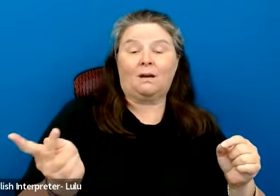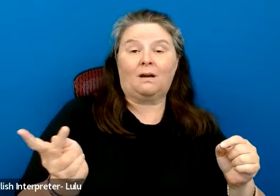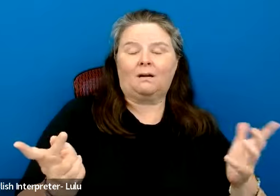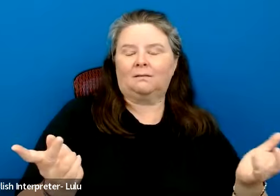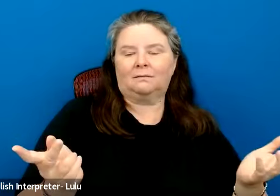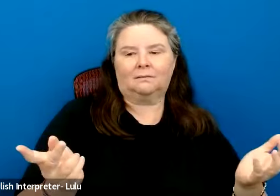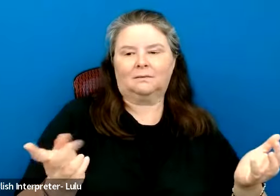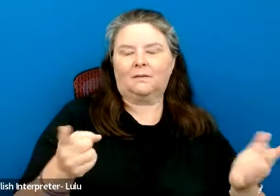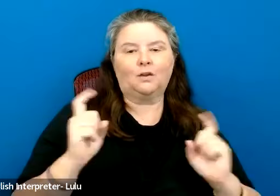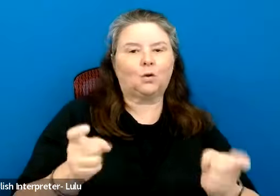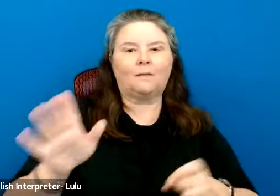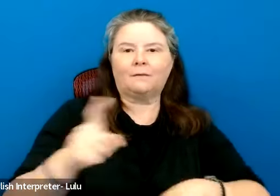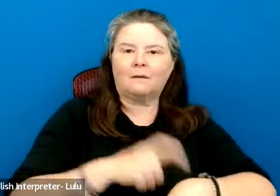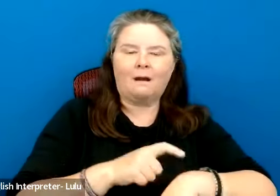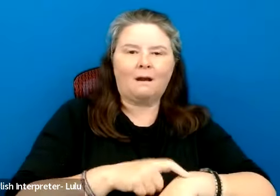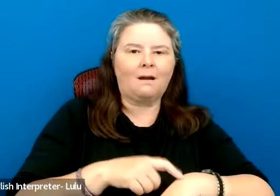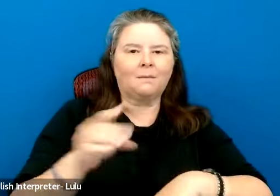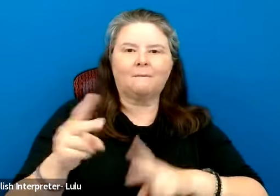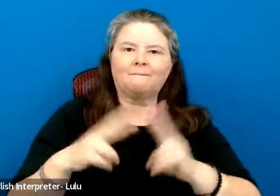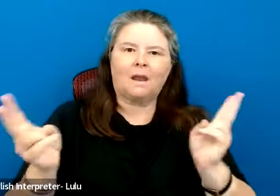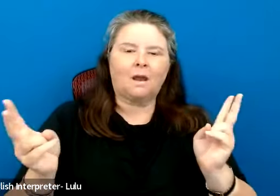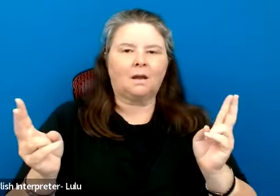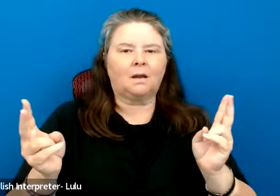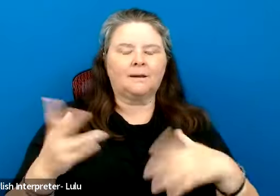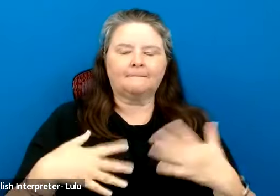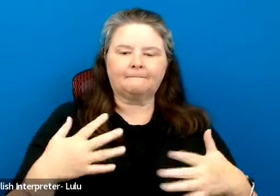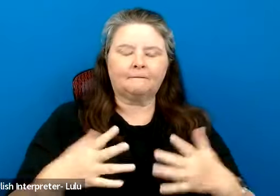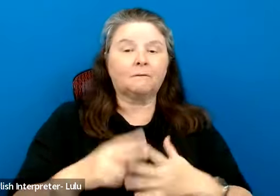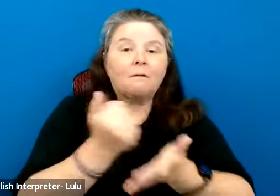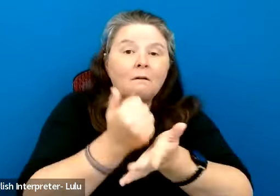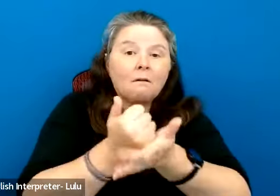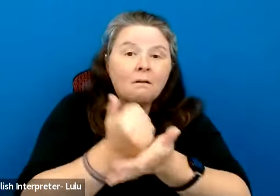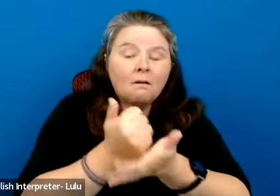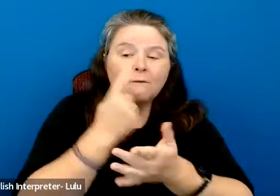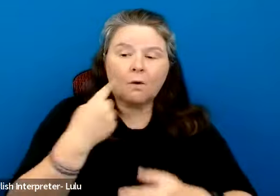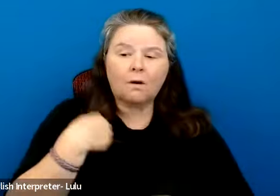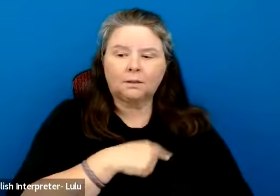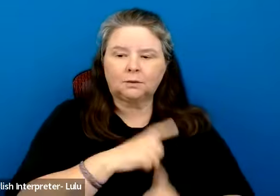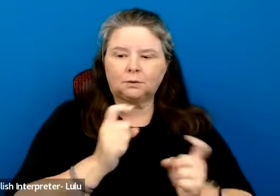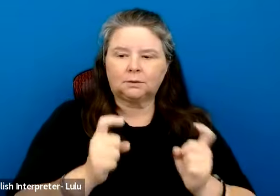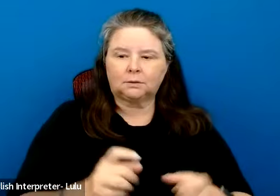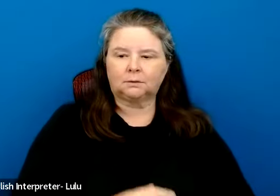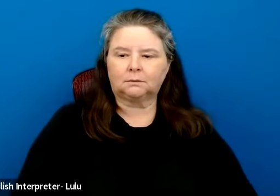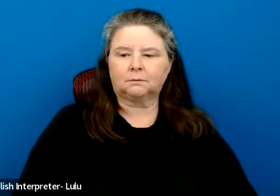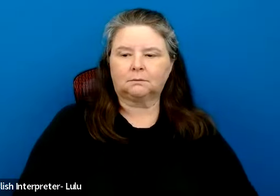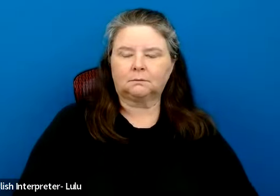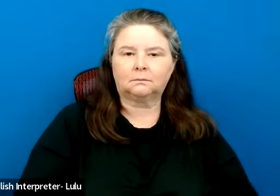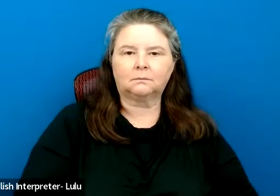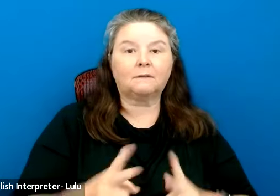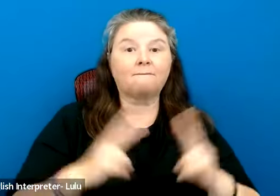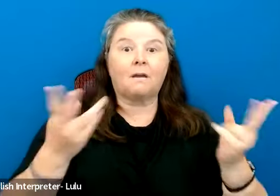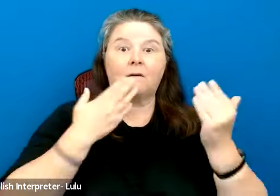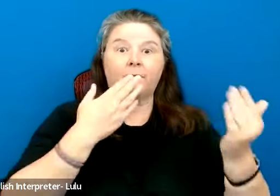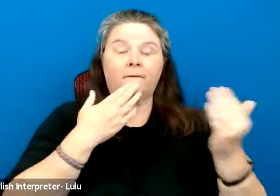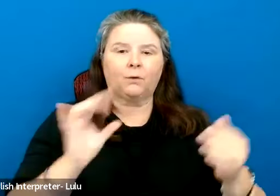they donate their time and were very helpful for us to donate the coats to Path, and very thankful as